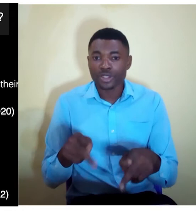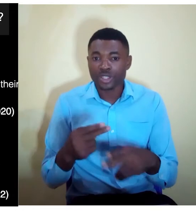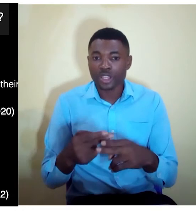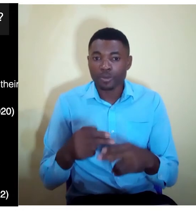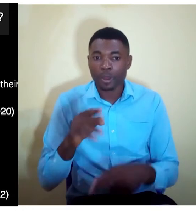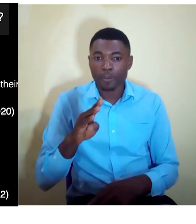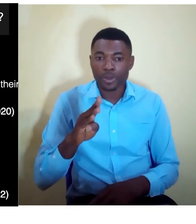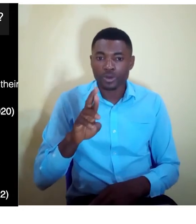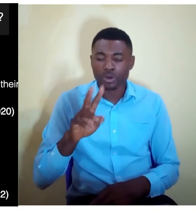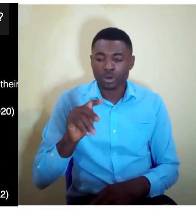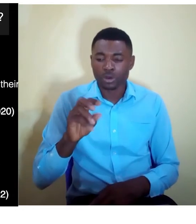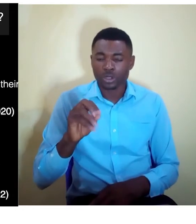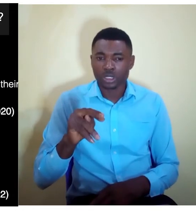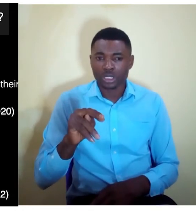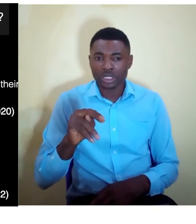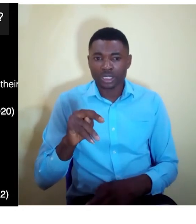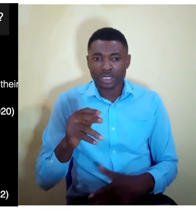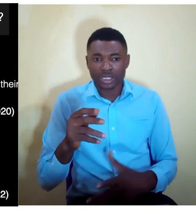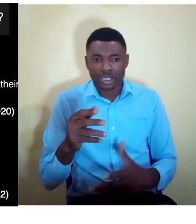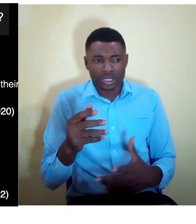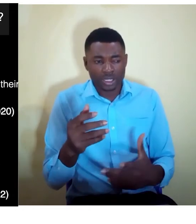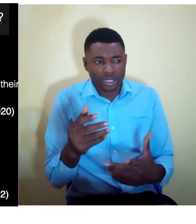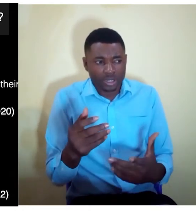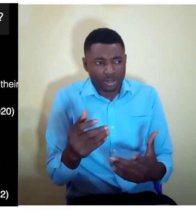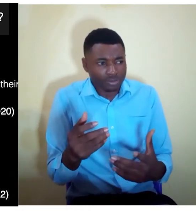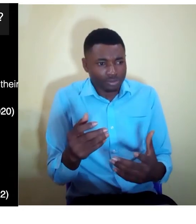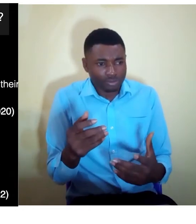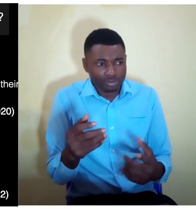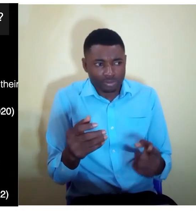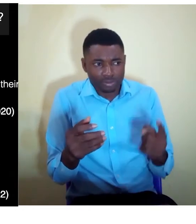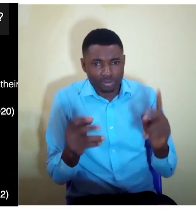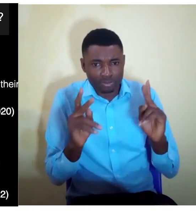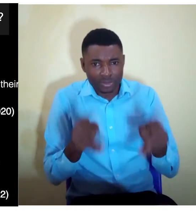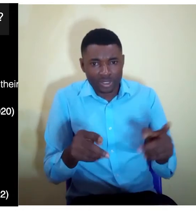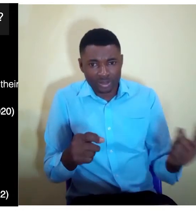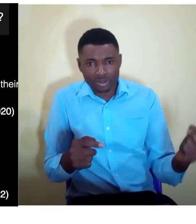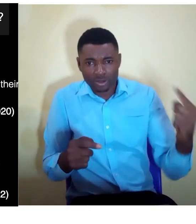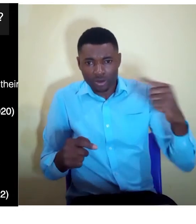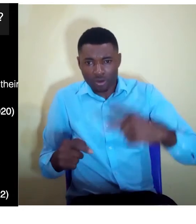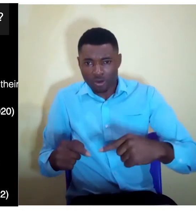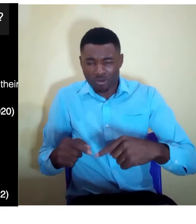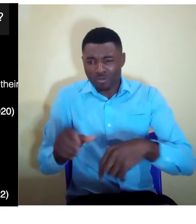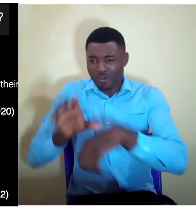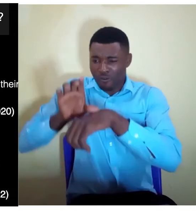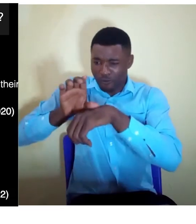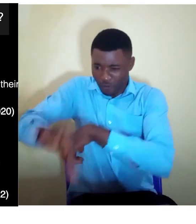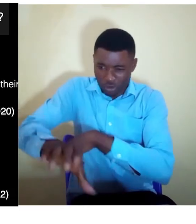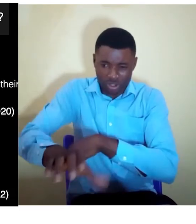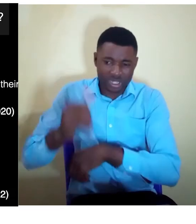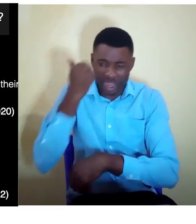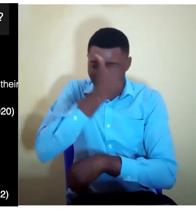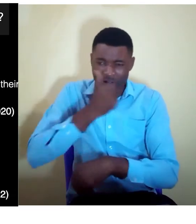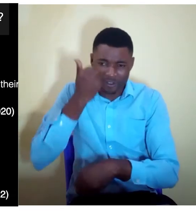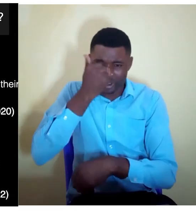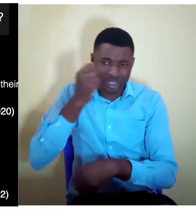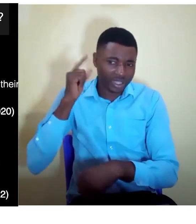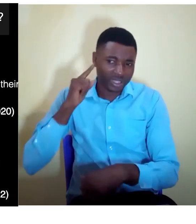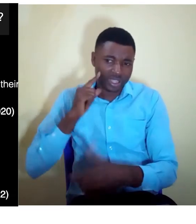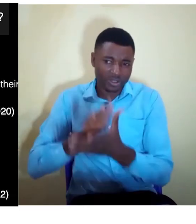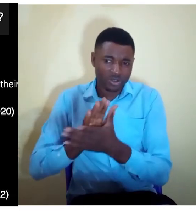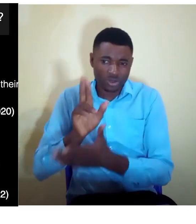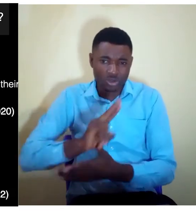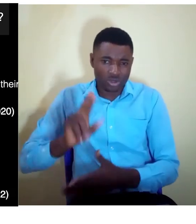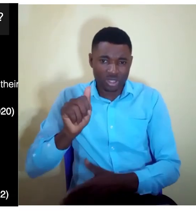Briton who said nothing is more disrespectful than to force African deaf schools to use